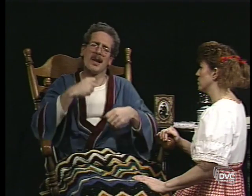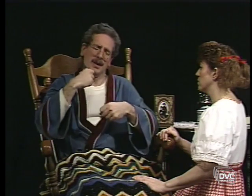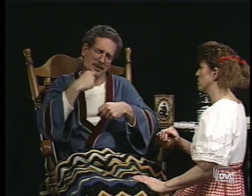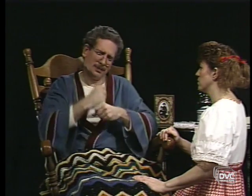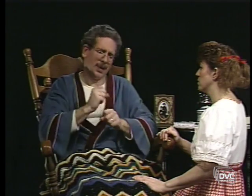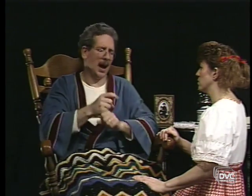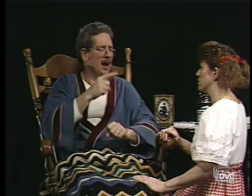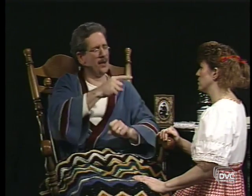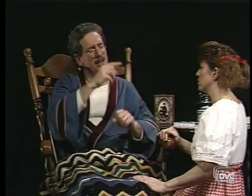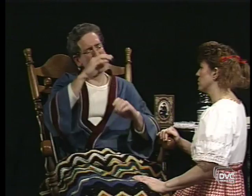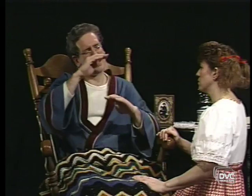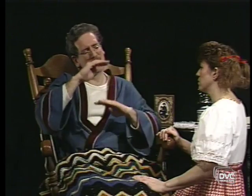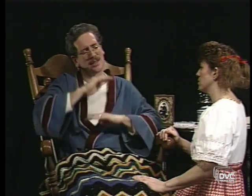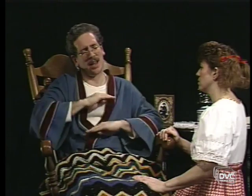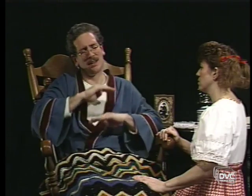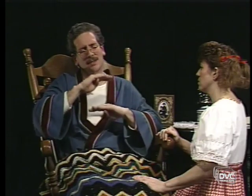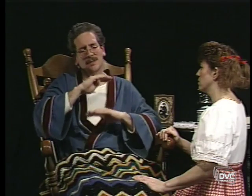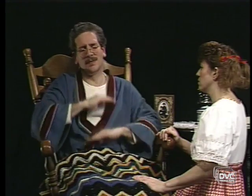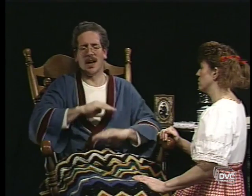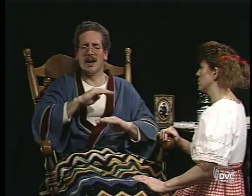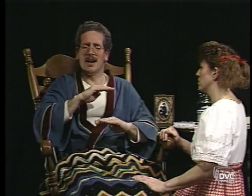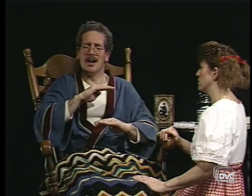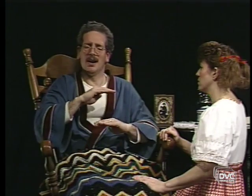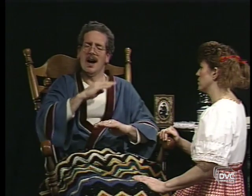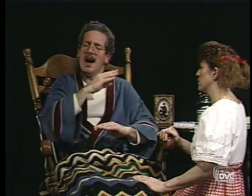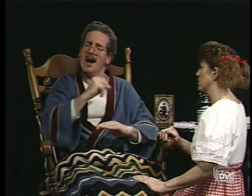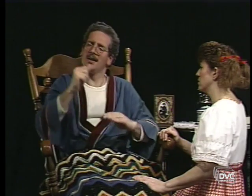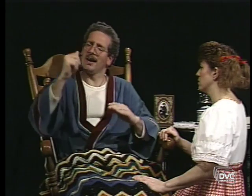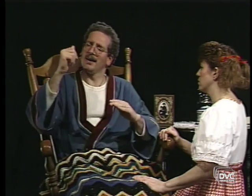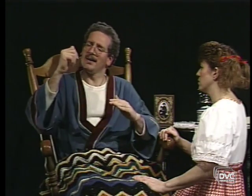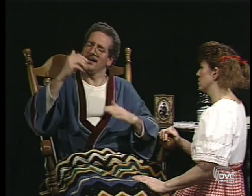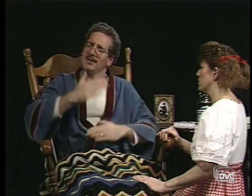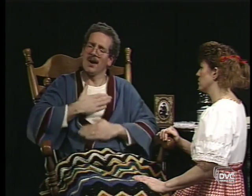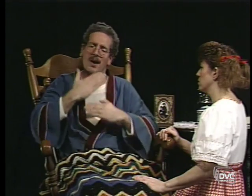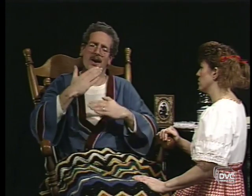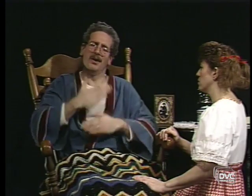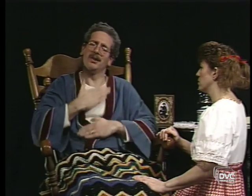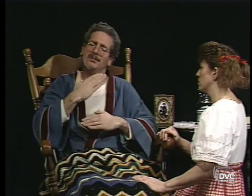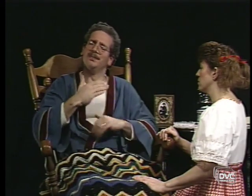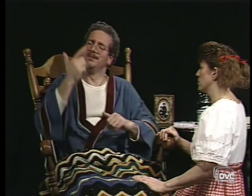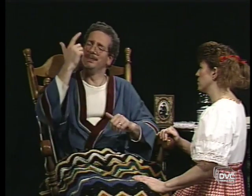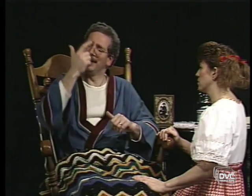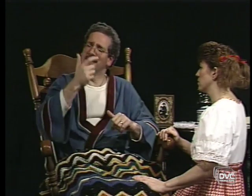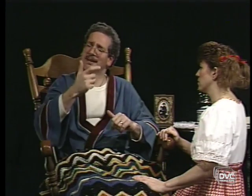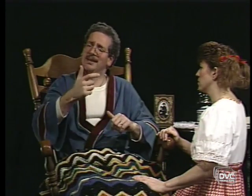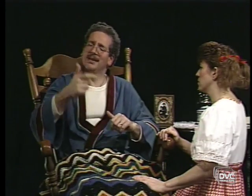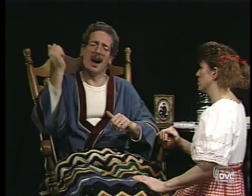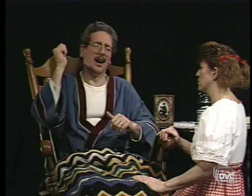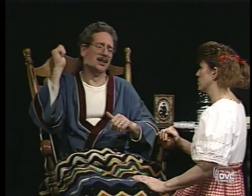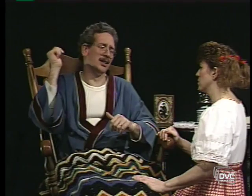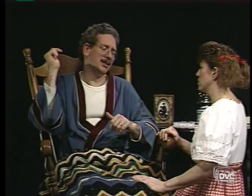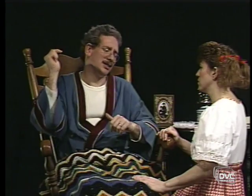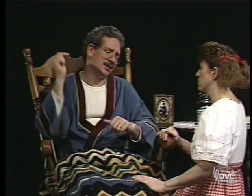Lord Make Her joyful and satisfied because she is your